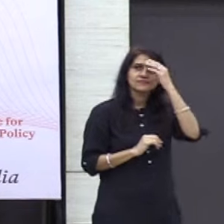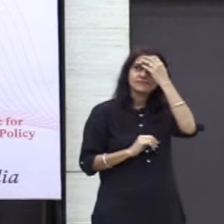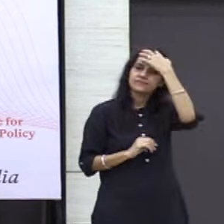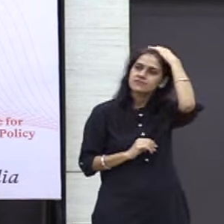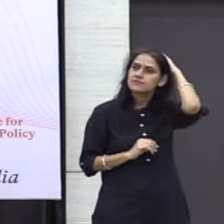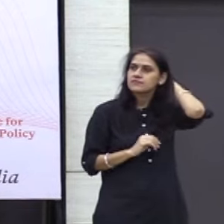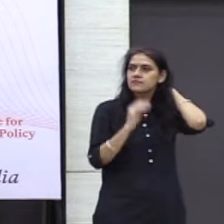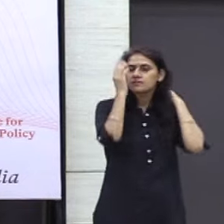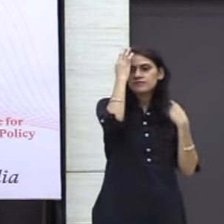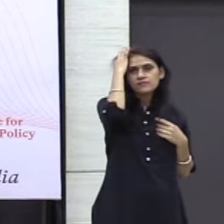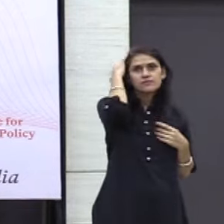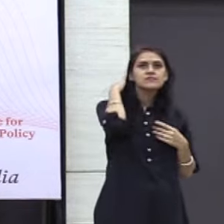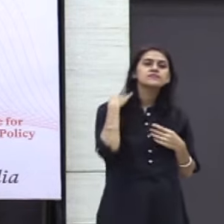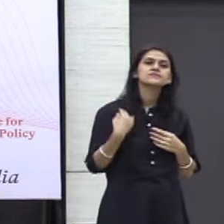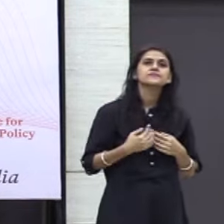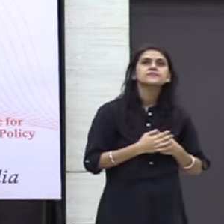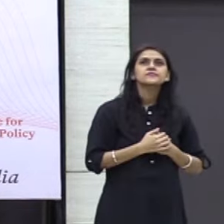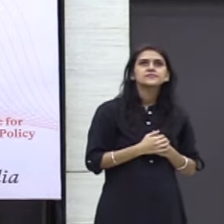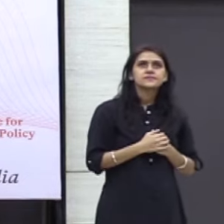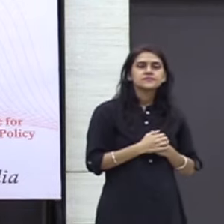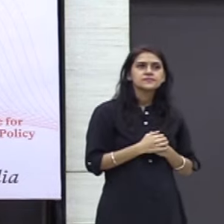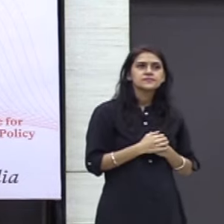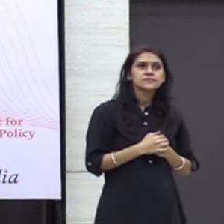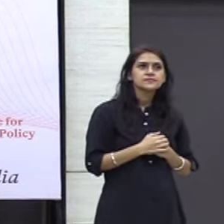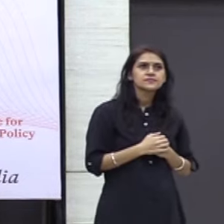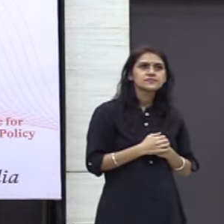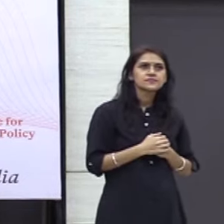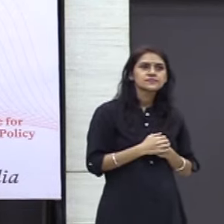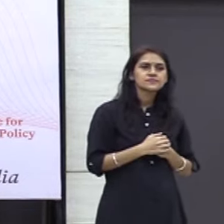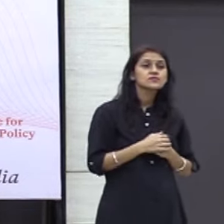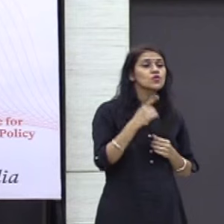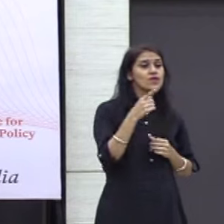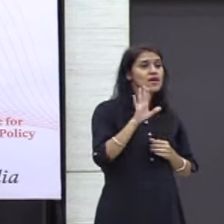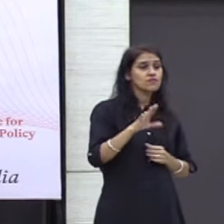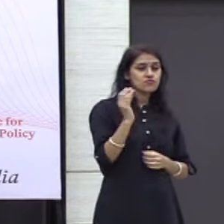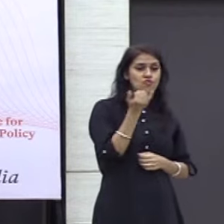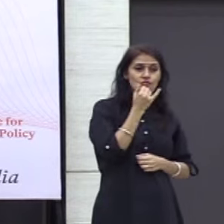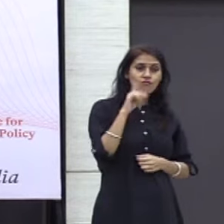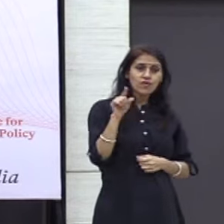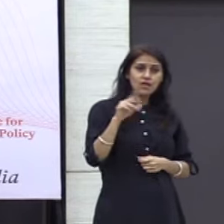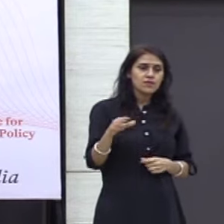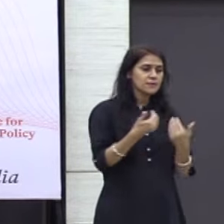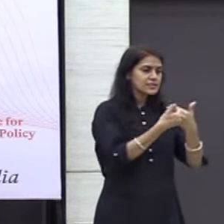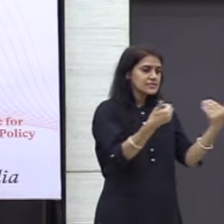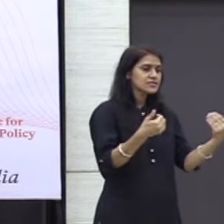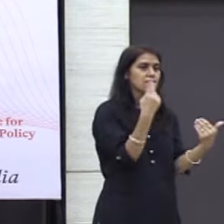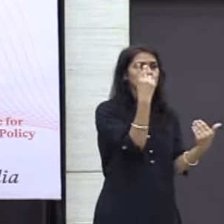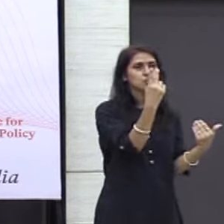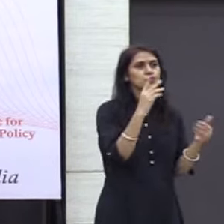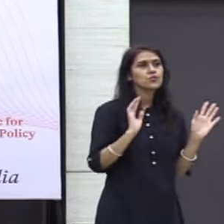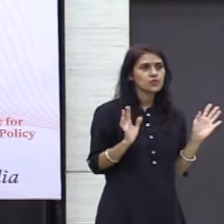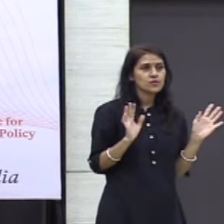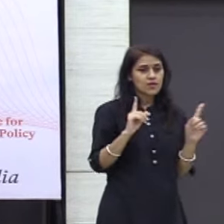So you have a predicate offense and you have the offense of money laundering, but there are two separate offenses.